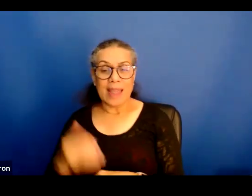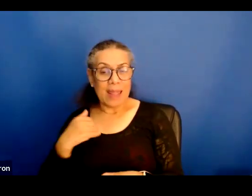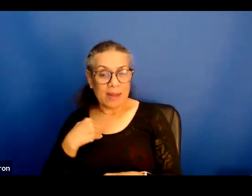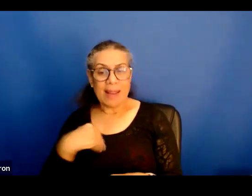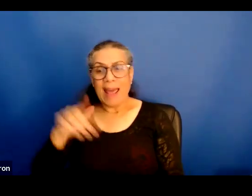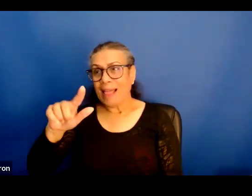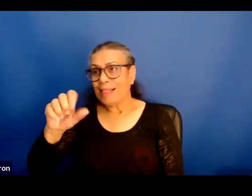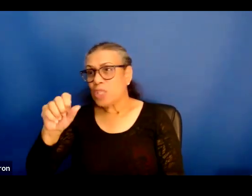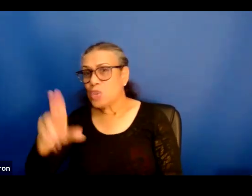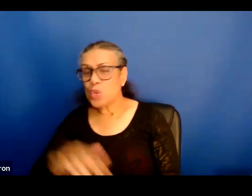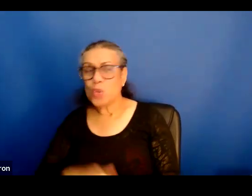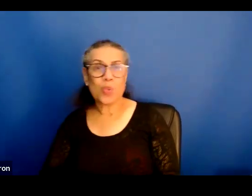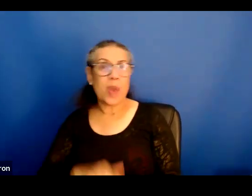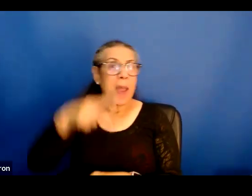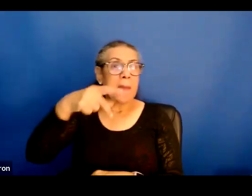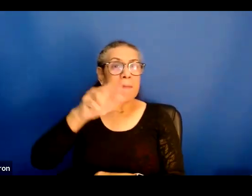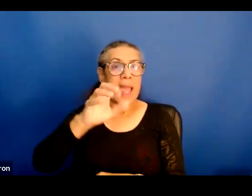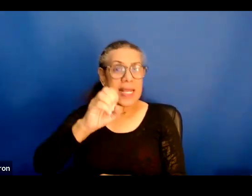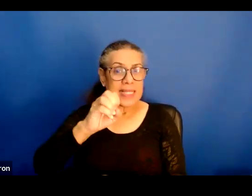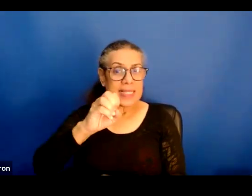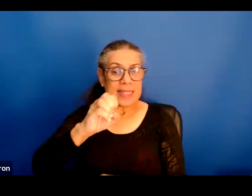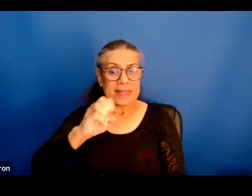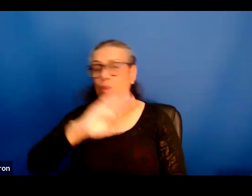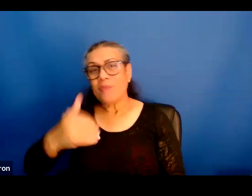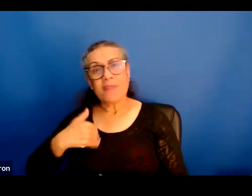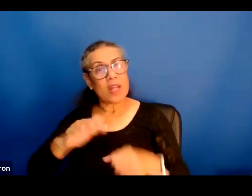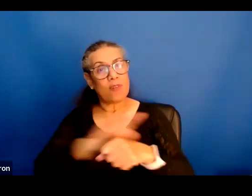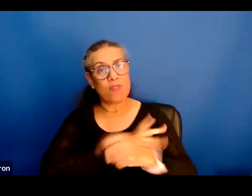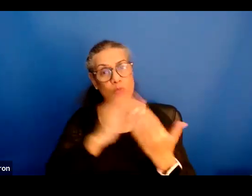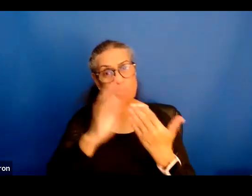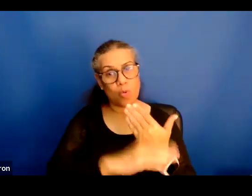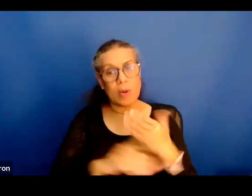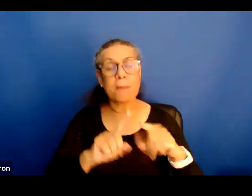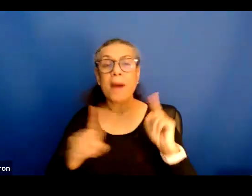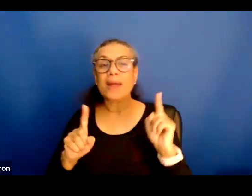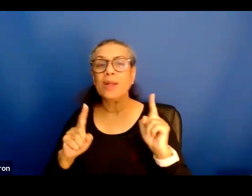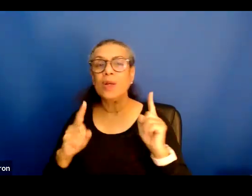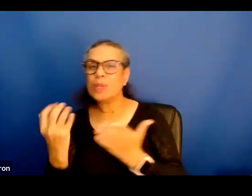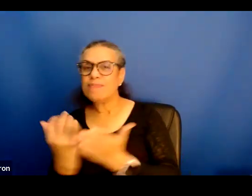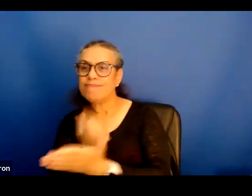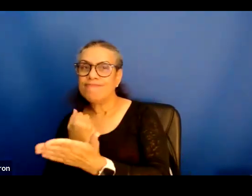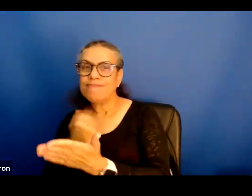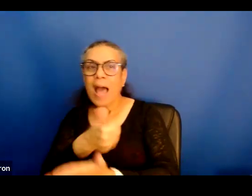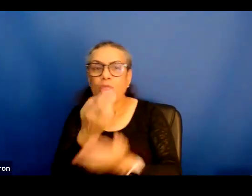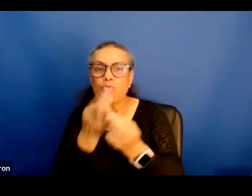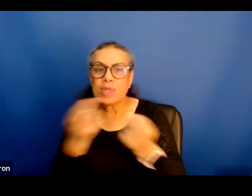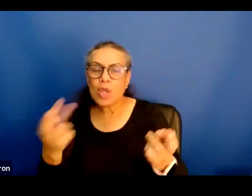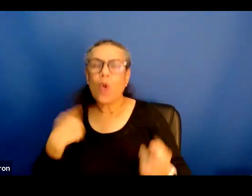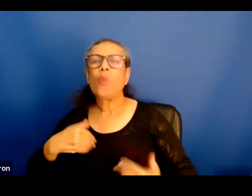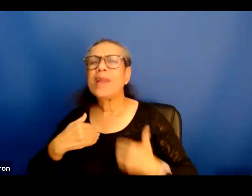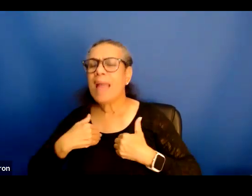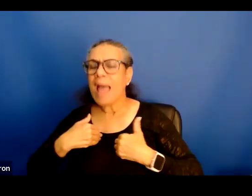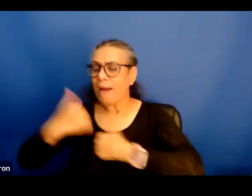LSU. We have never had a 30 full-size seconds. gym, but utilized other resources over 50 years. We have many alumni that are